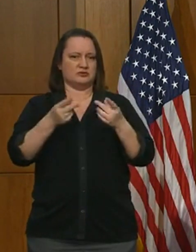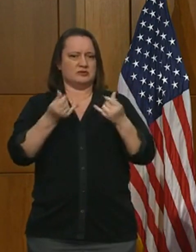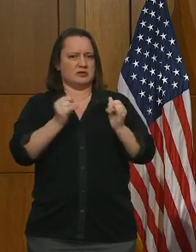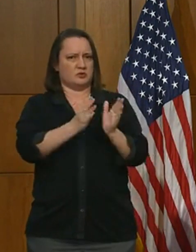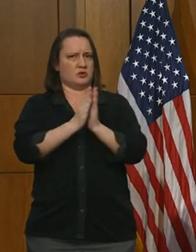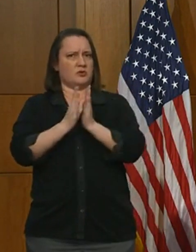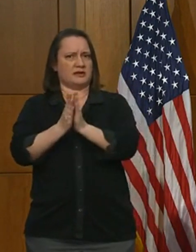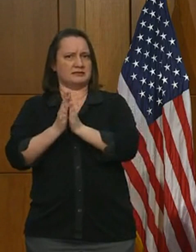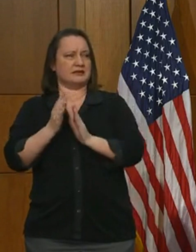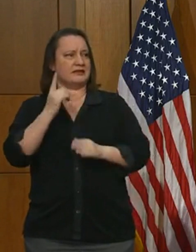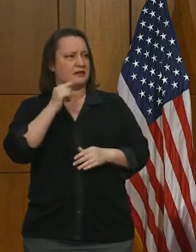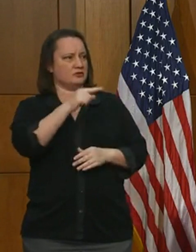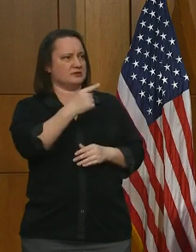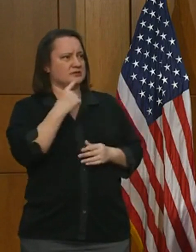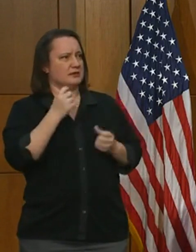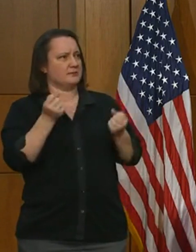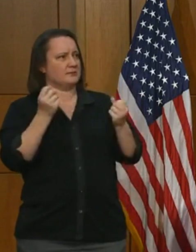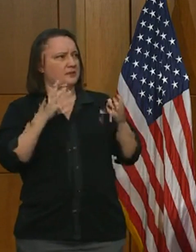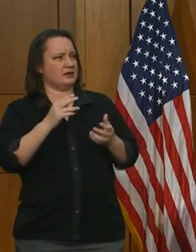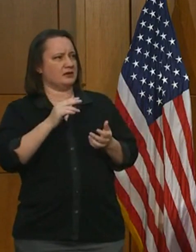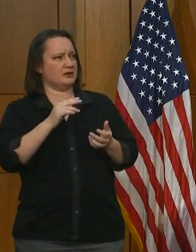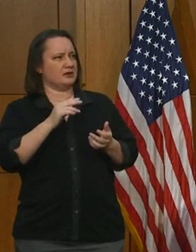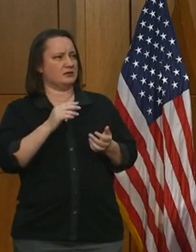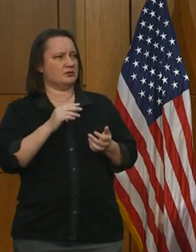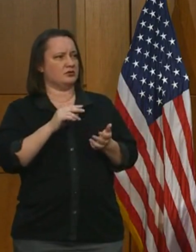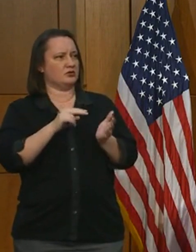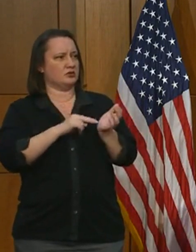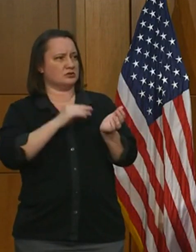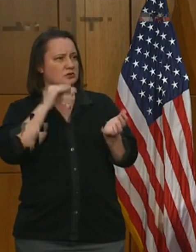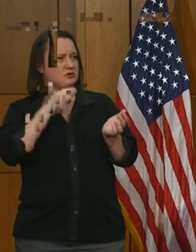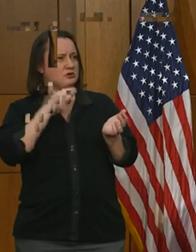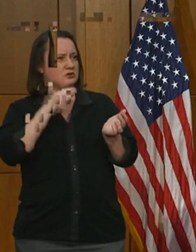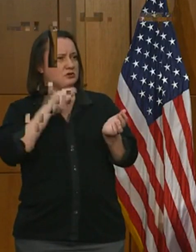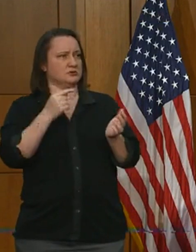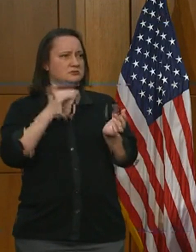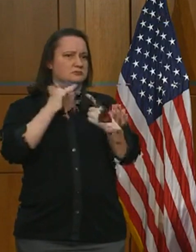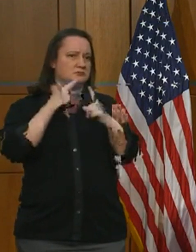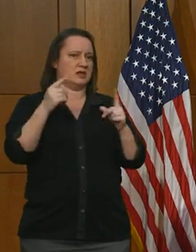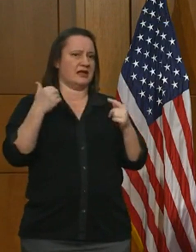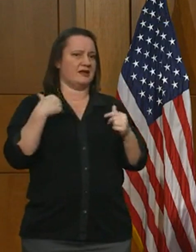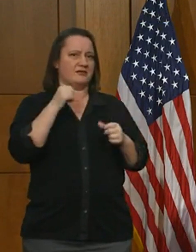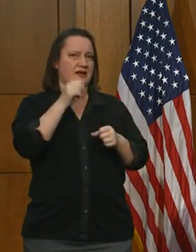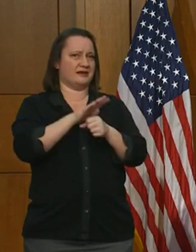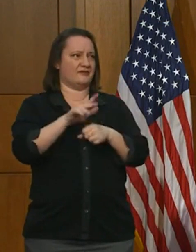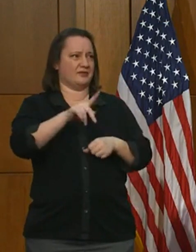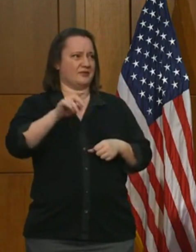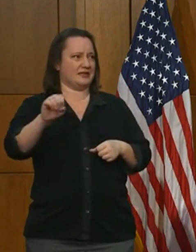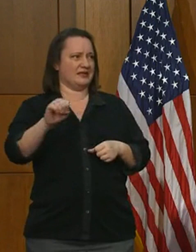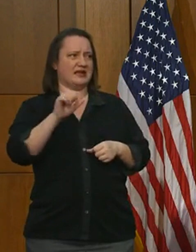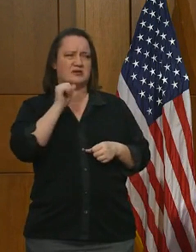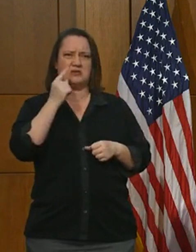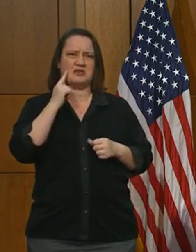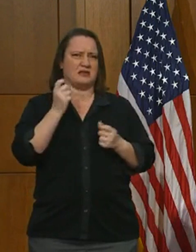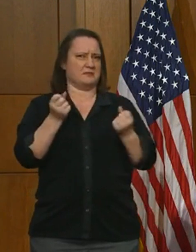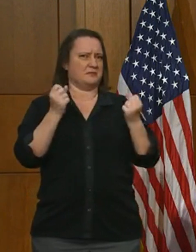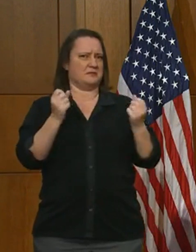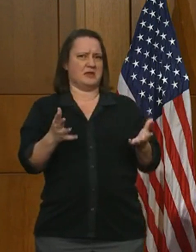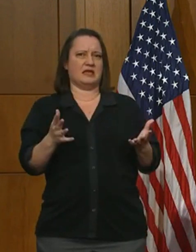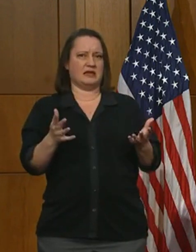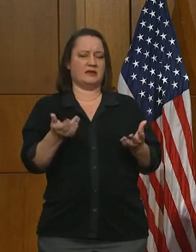think you said that a significant amount of our nursing homes are saying that they have a shortage of PPE. I wouldn't call it significant. It's